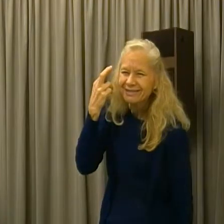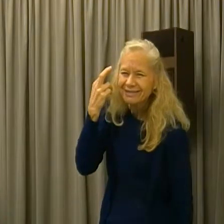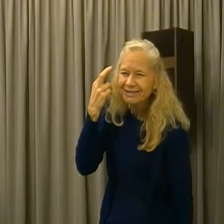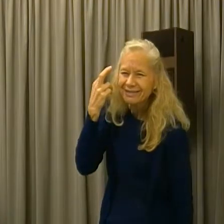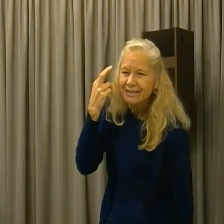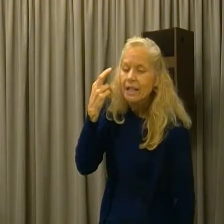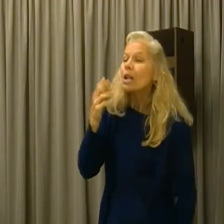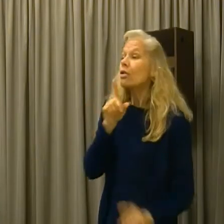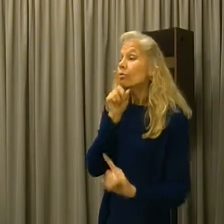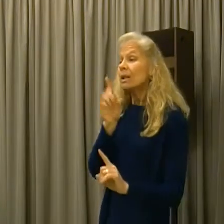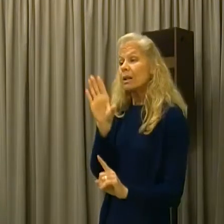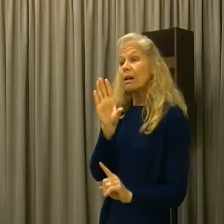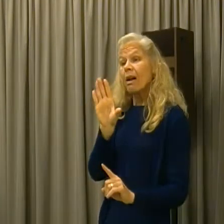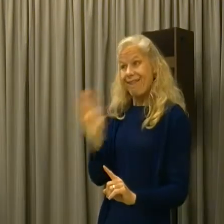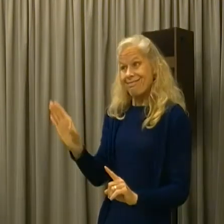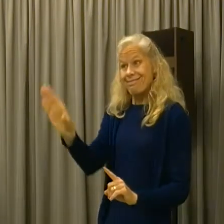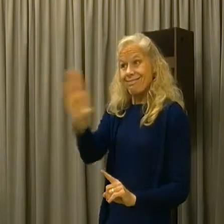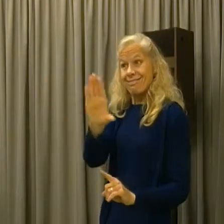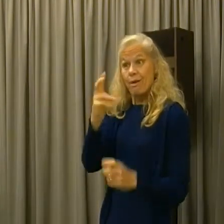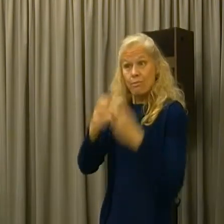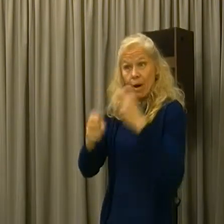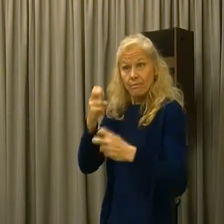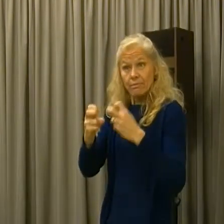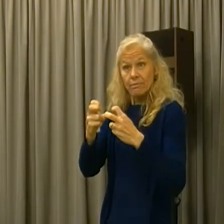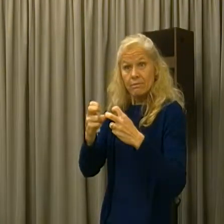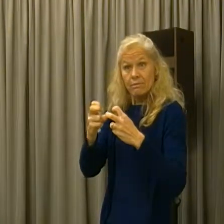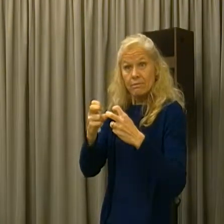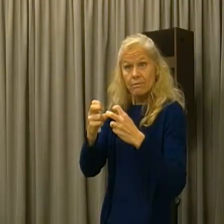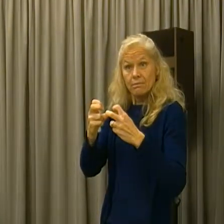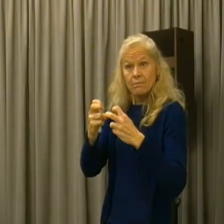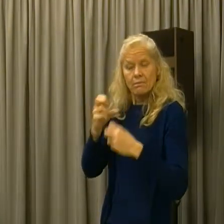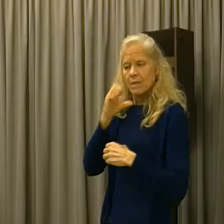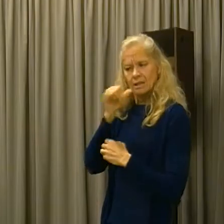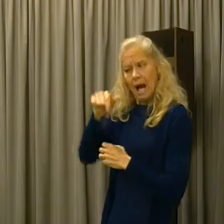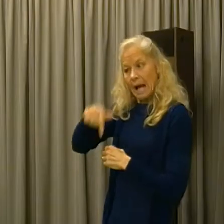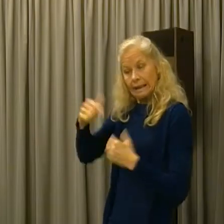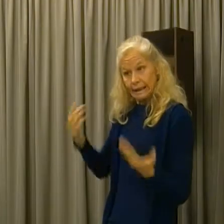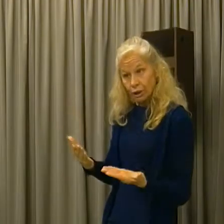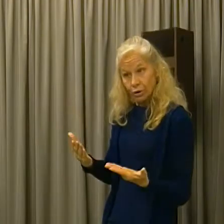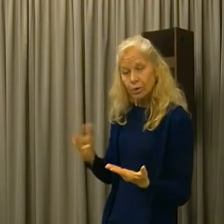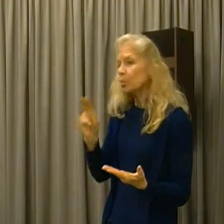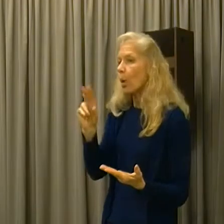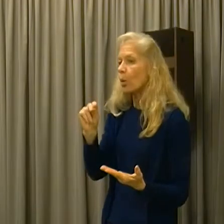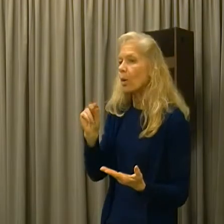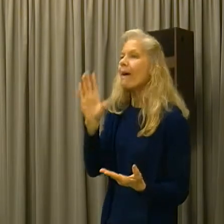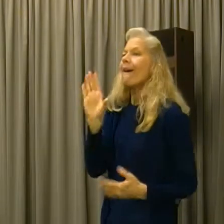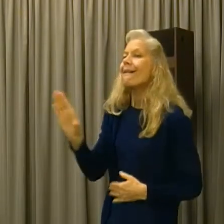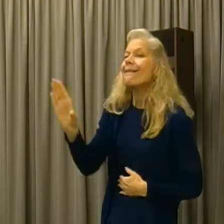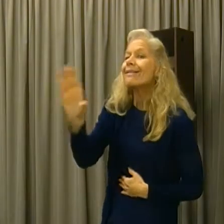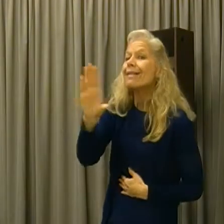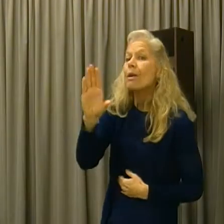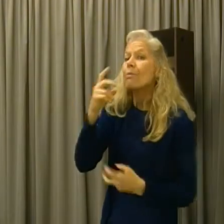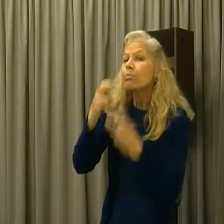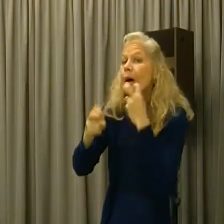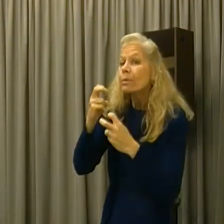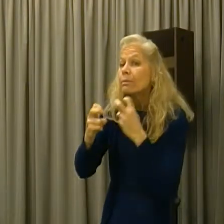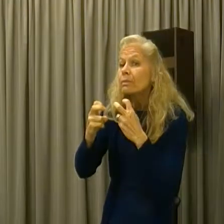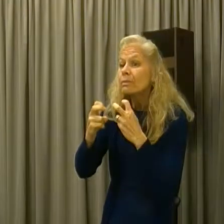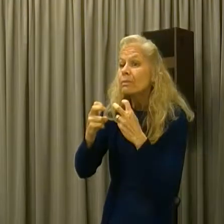here? What in their thinking thinks that they'd be better off if they could be here